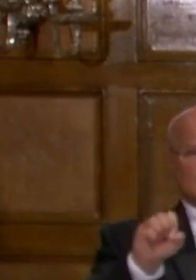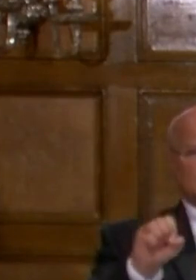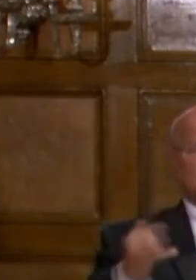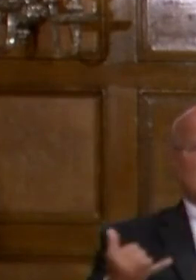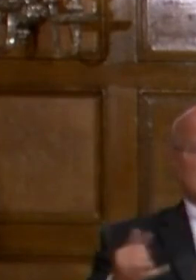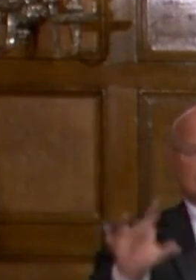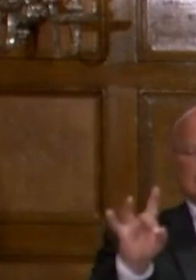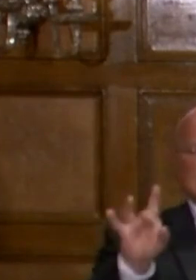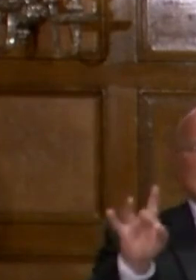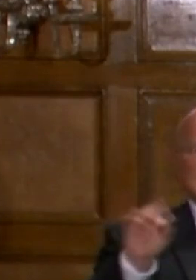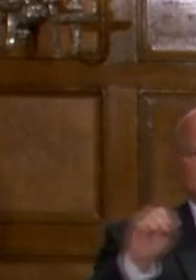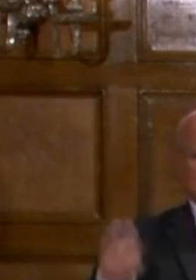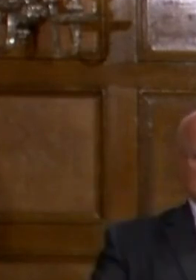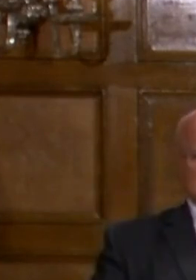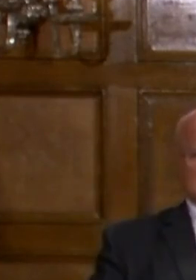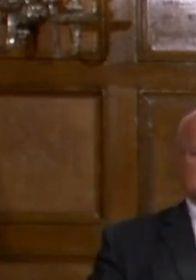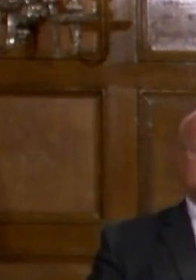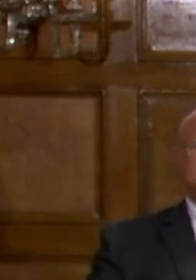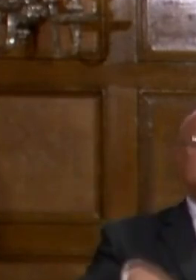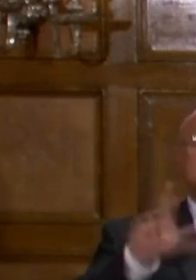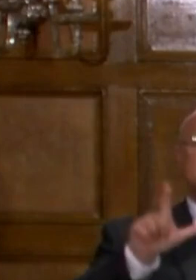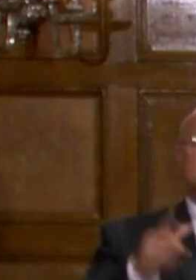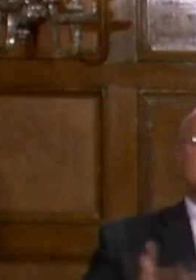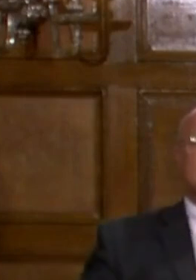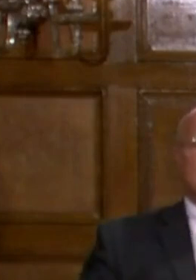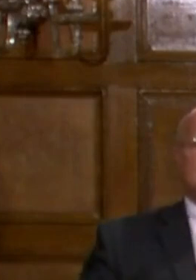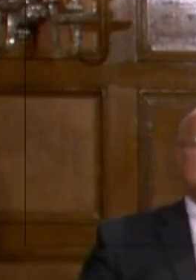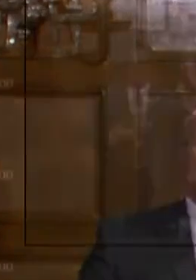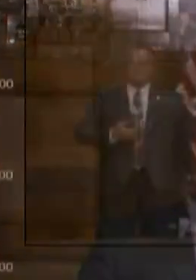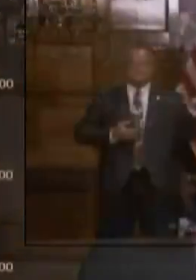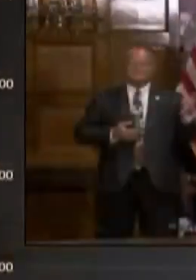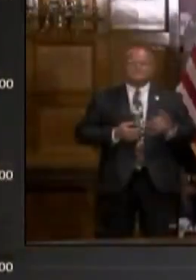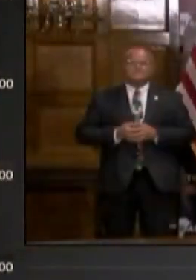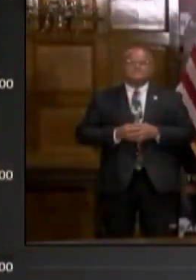8%. If you look at the